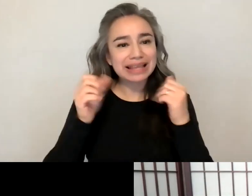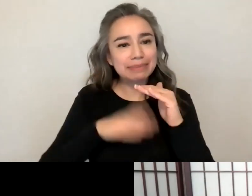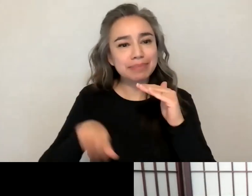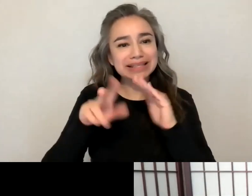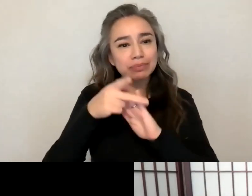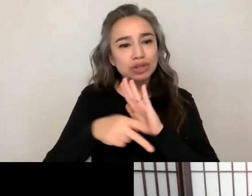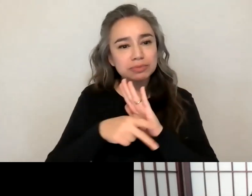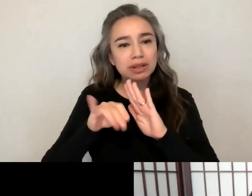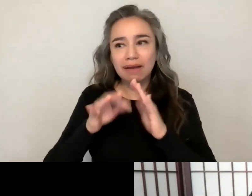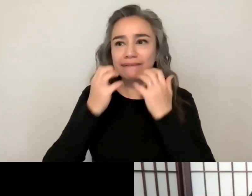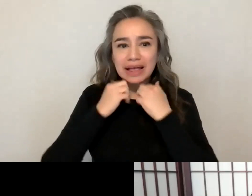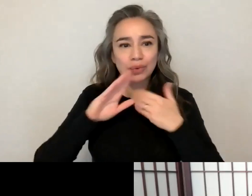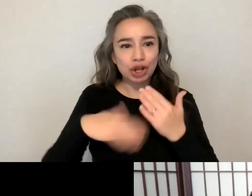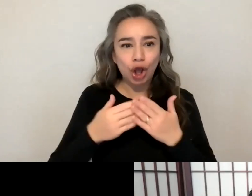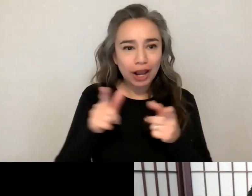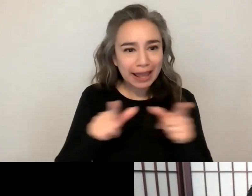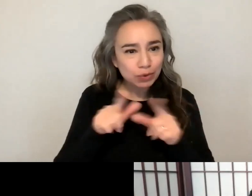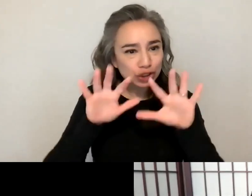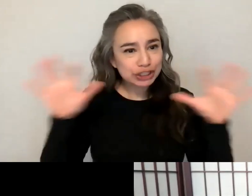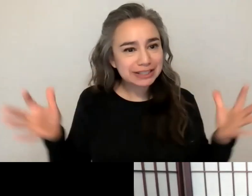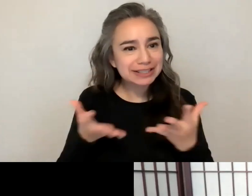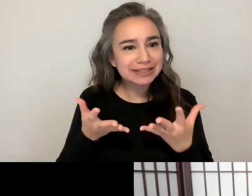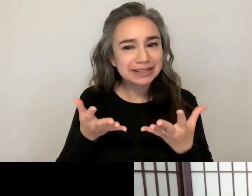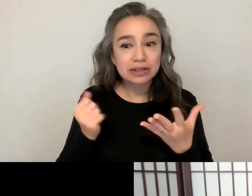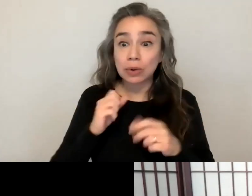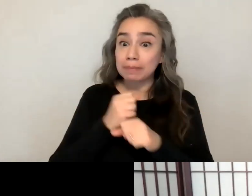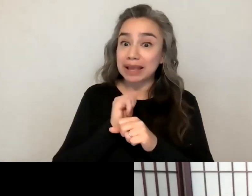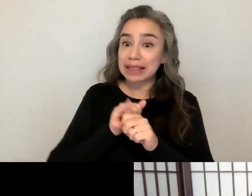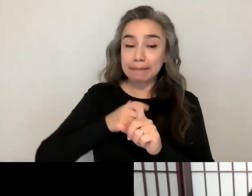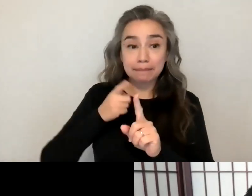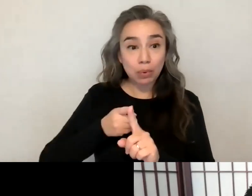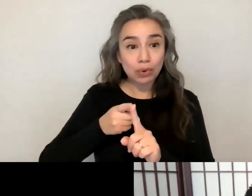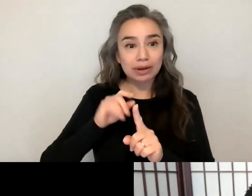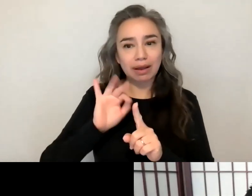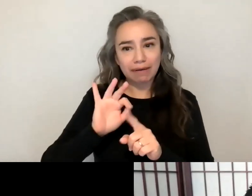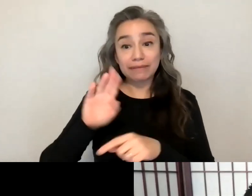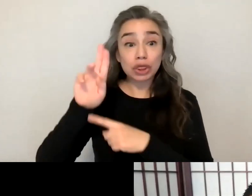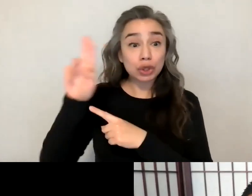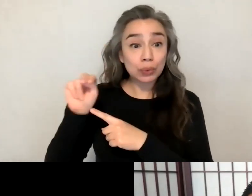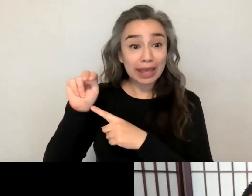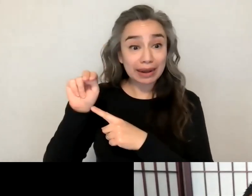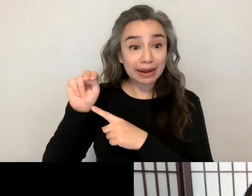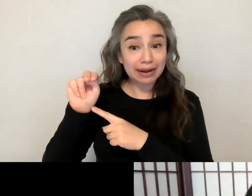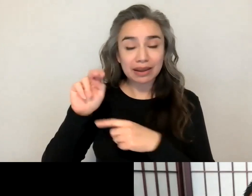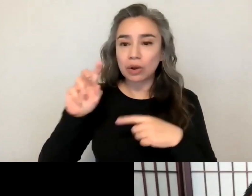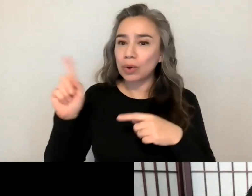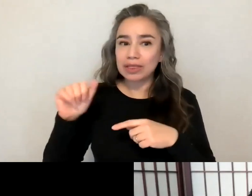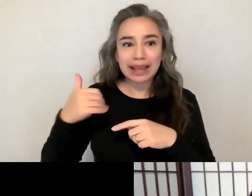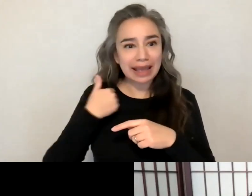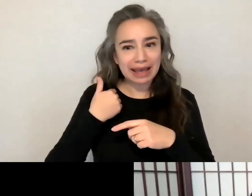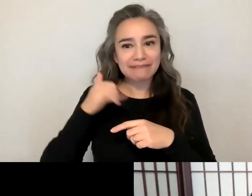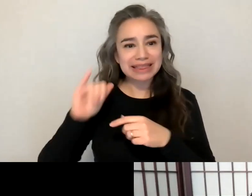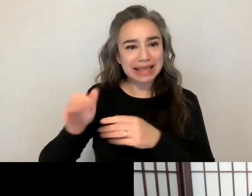all languages. So one case in point, which is perhaps the most spectacular one, is that of the UN, United Nations, where they have this branch